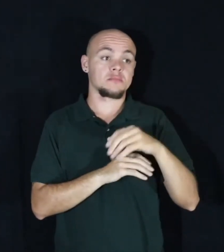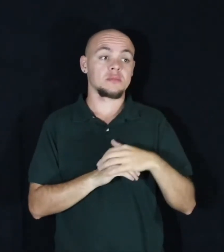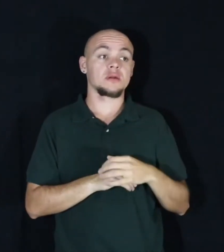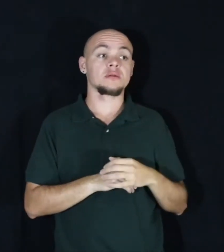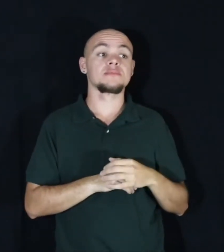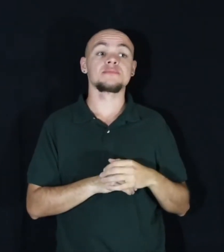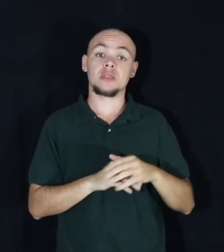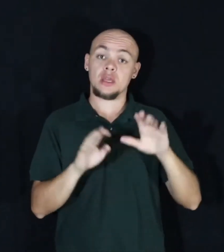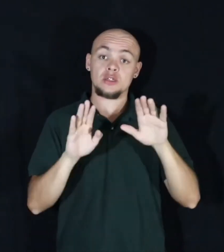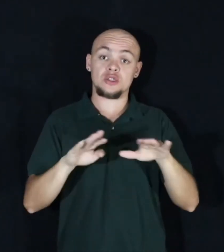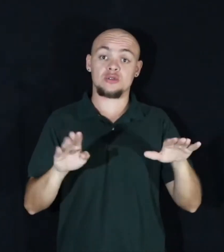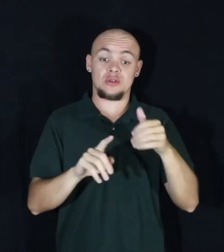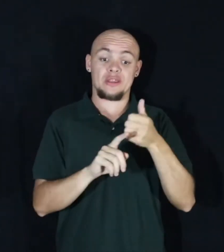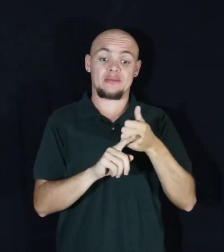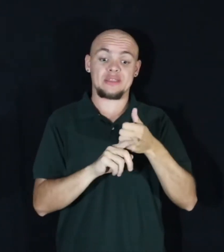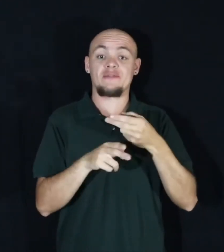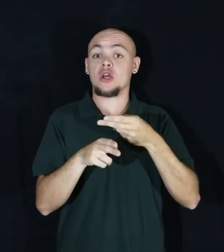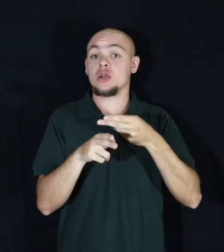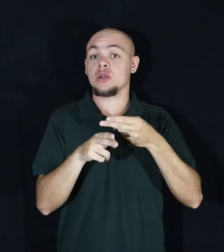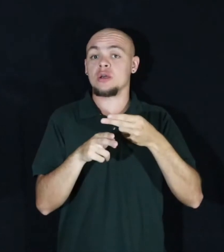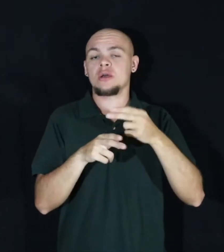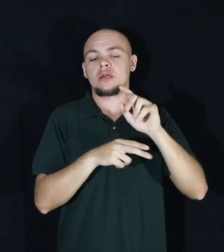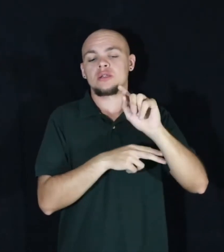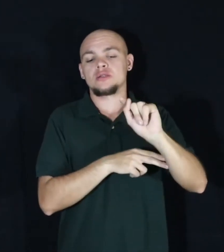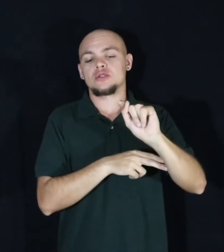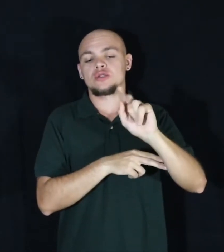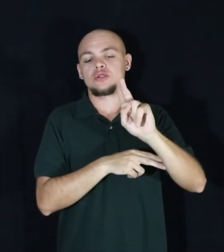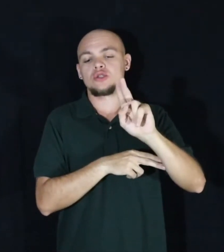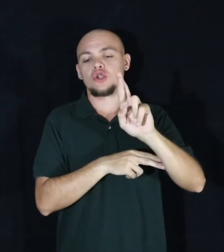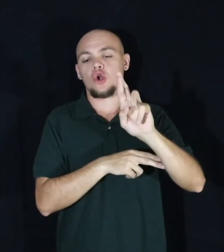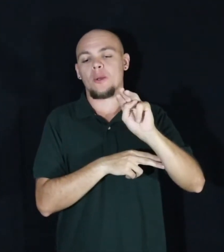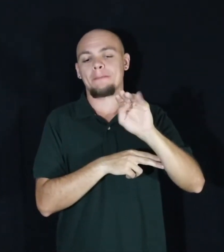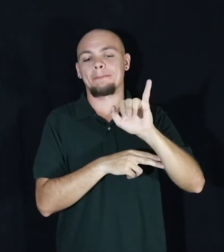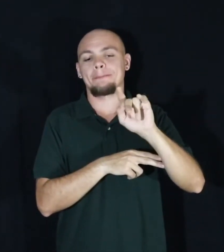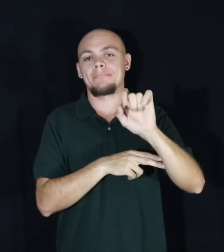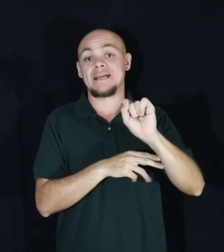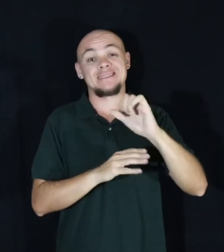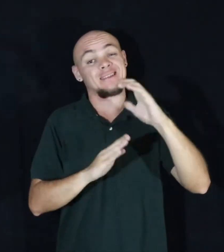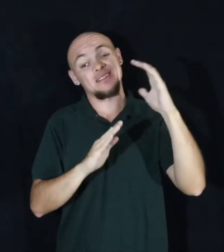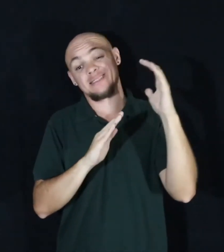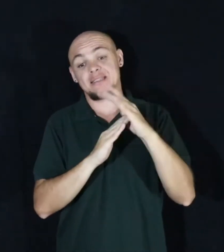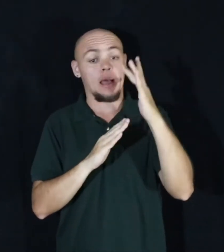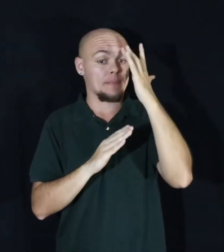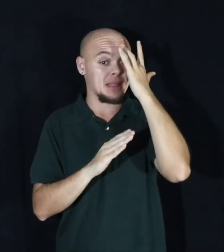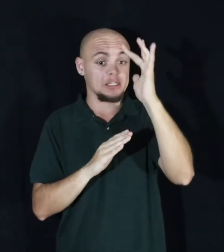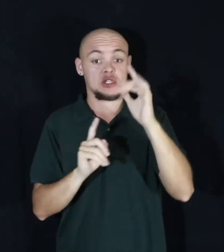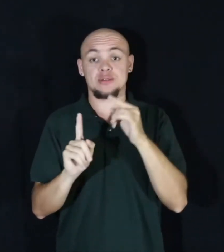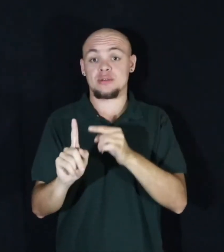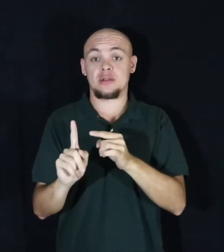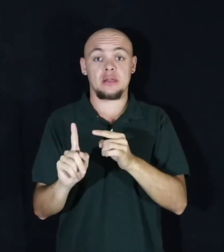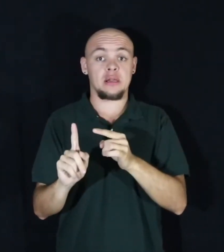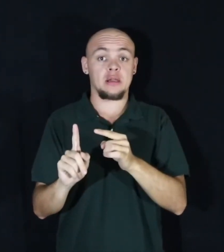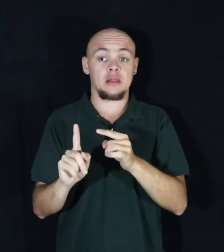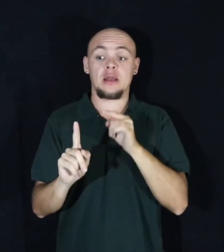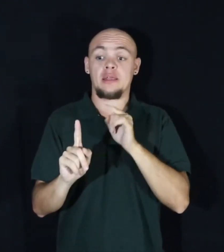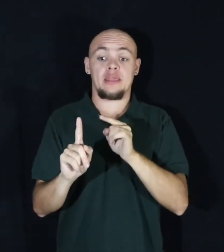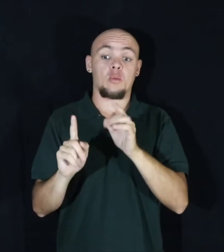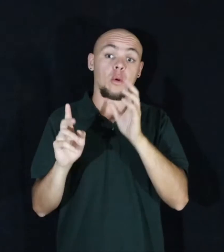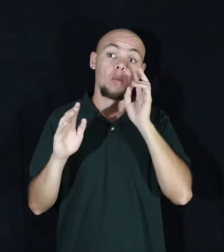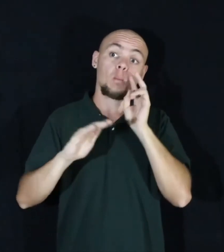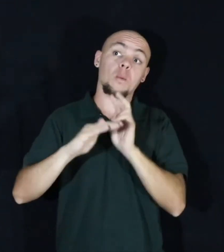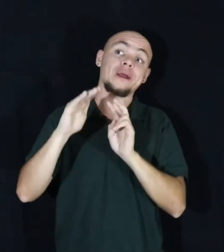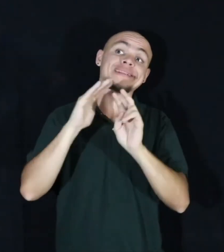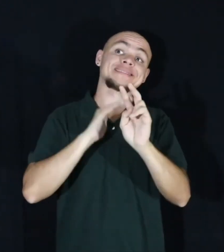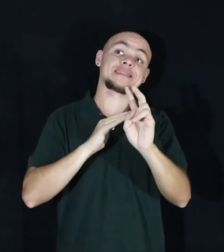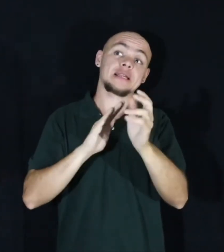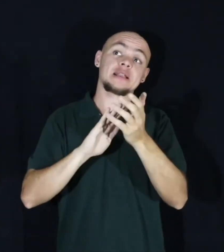These children, nicknamed termites, were the 99th percentile of the 99th percentile, and they were destined to become the future elite